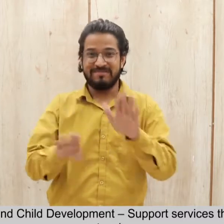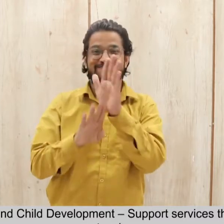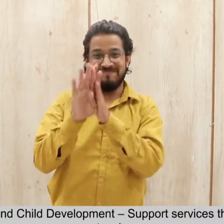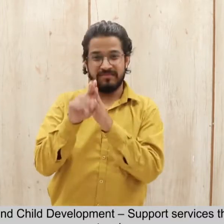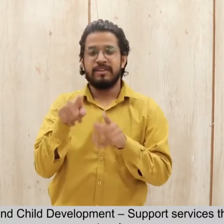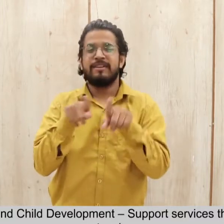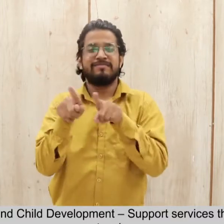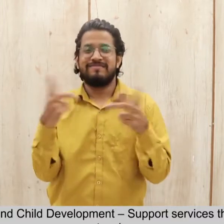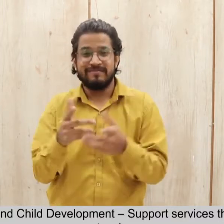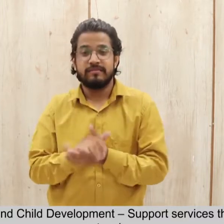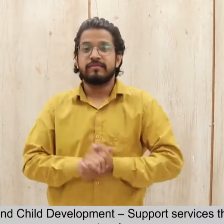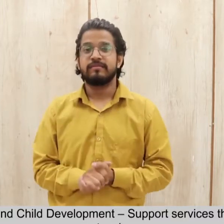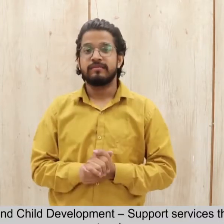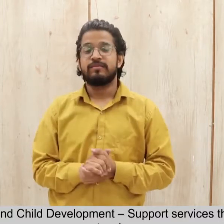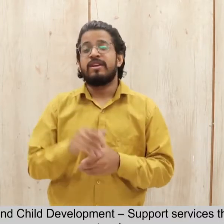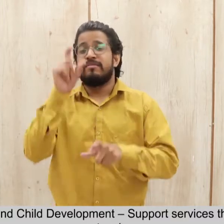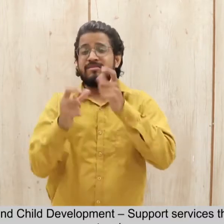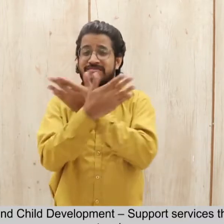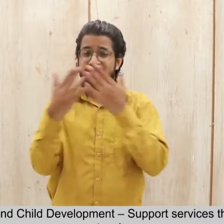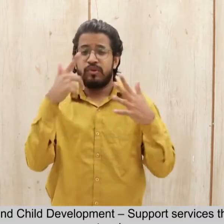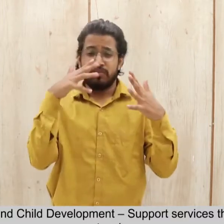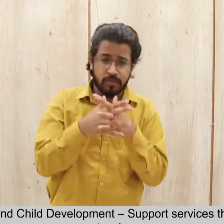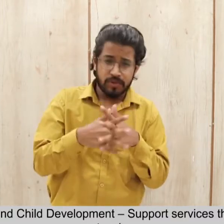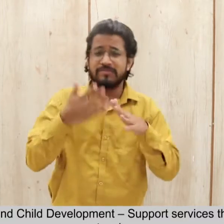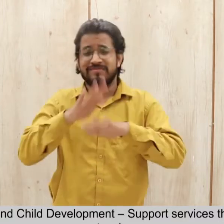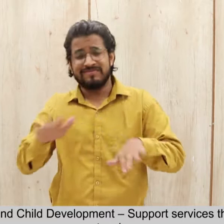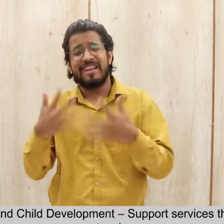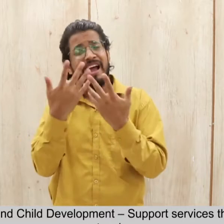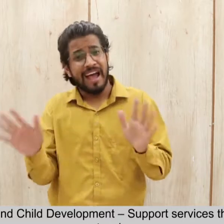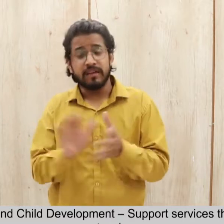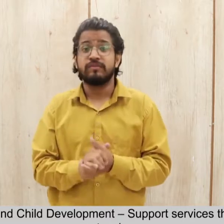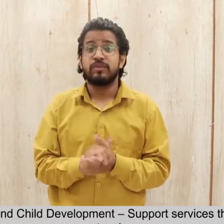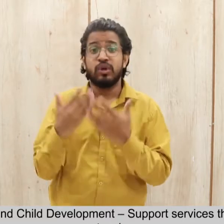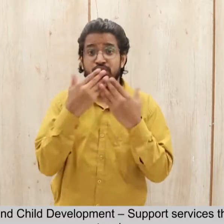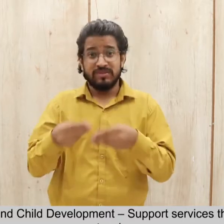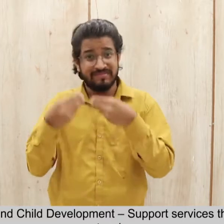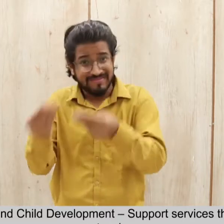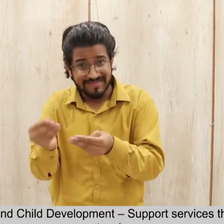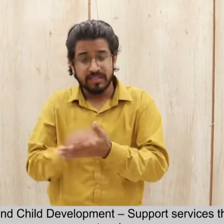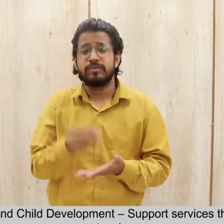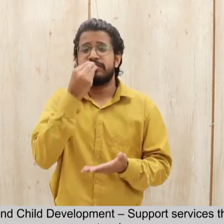Ministry of Women and Child Development. Support Services through Anganwadi Network.